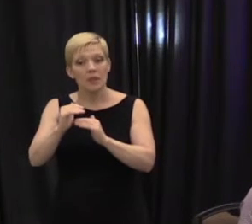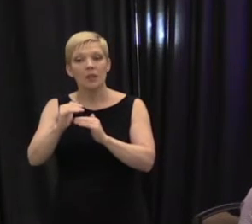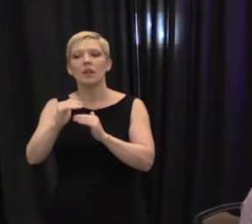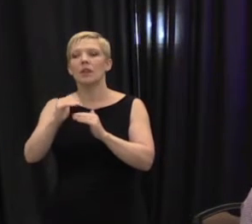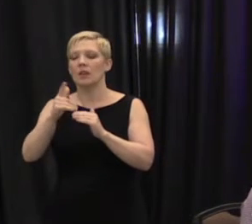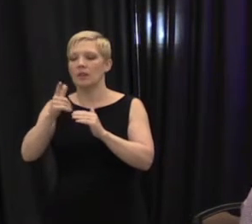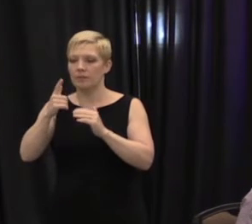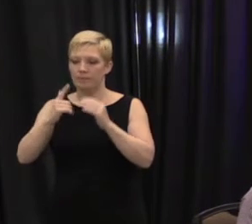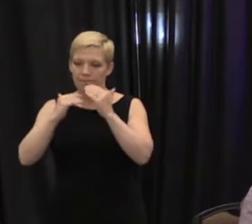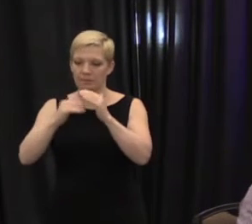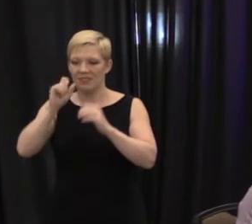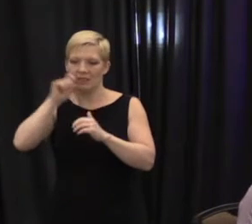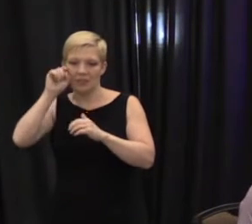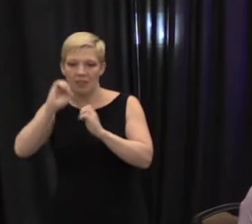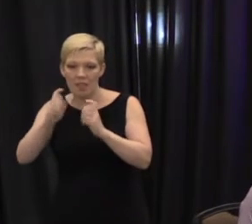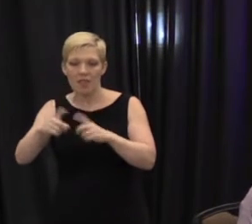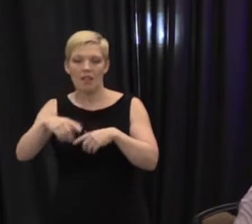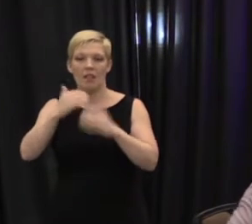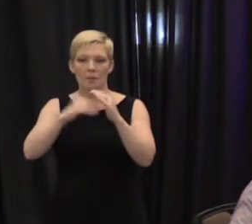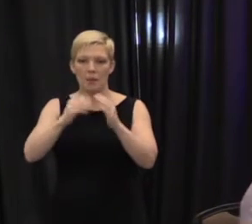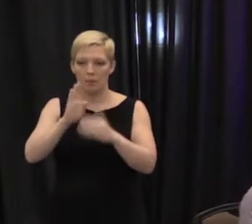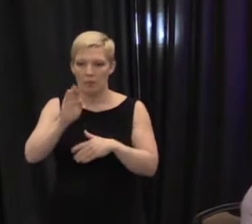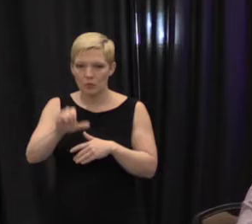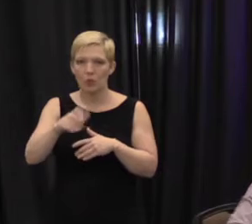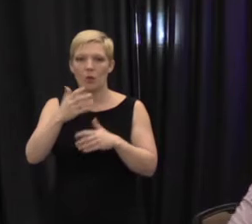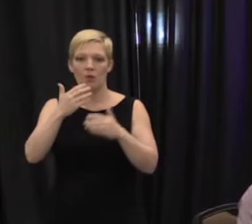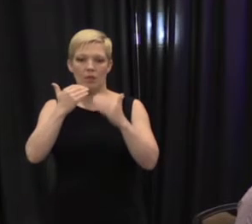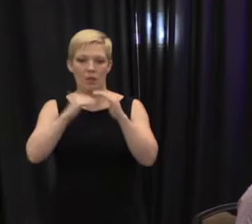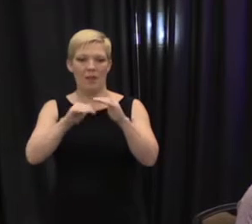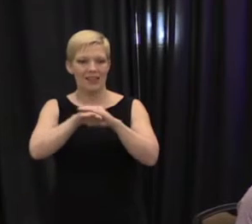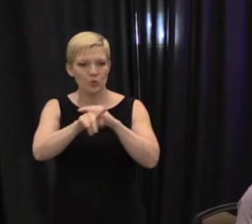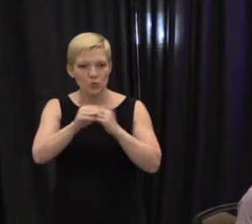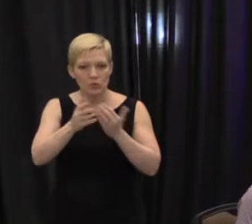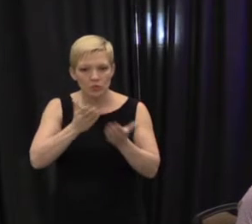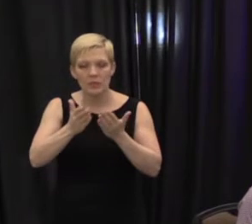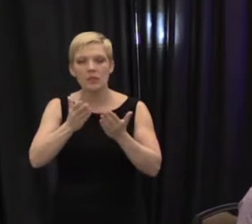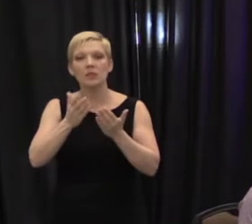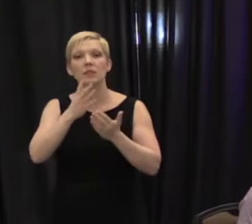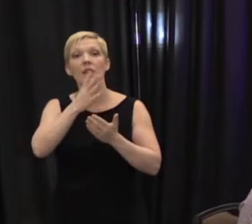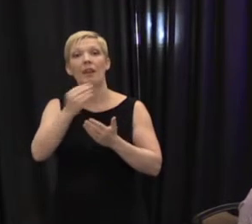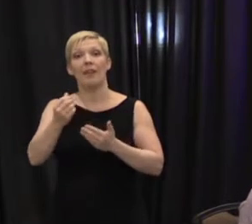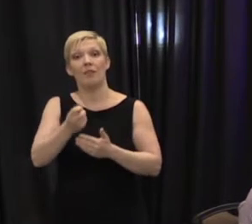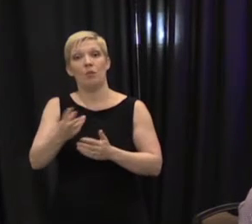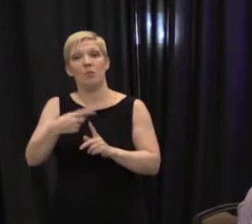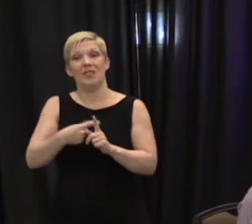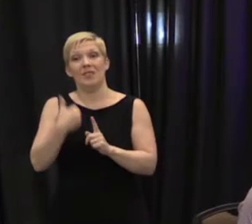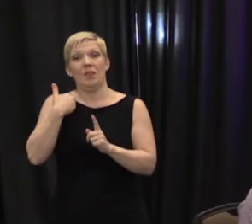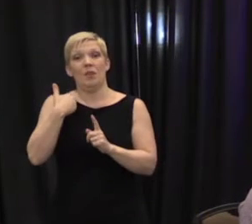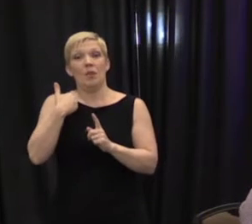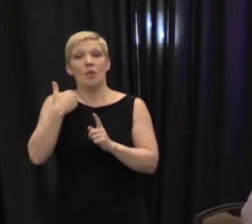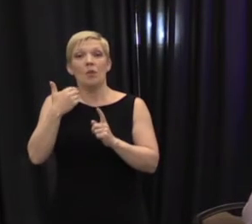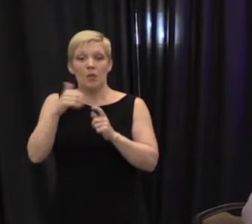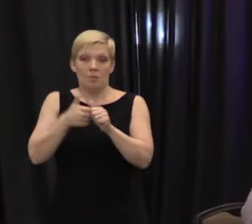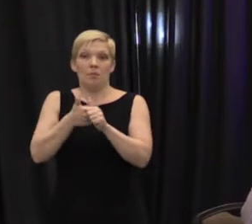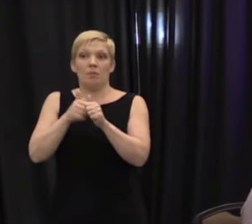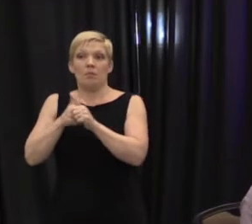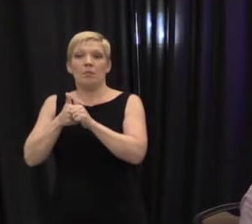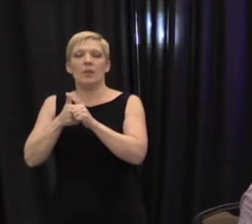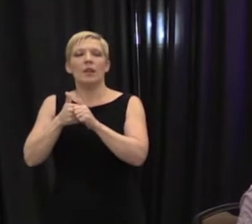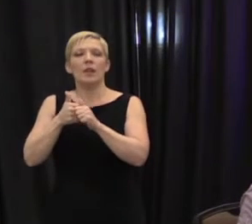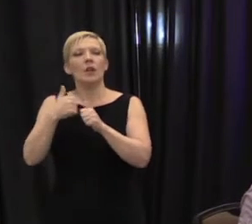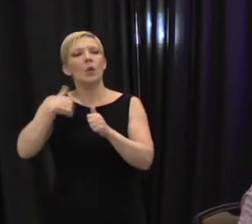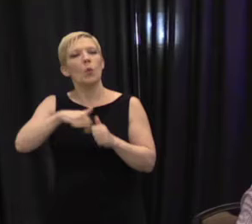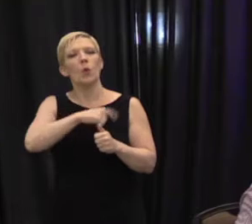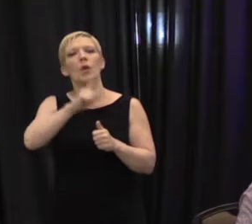limiting comprehensive sex ed, limiting birth control, when we think about just here a couple of months ago with rollback of Title X protections,